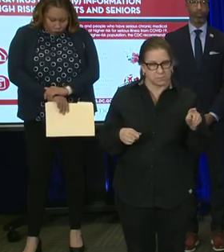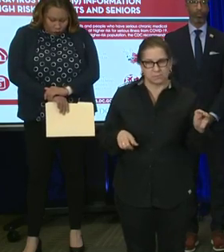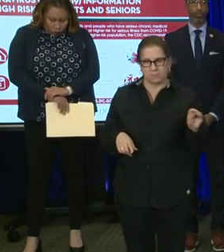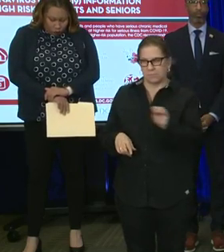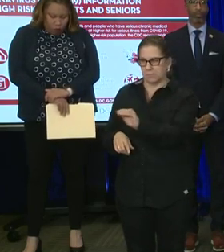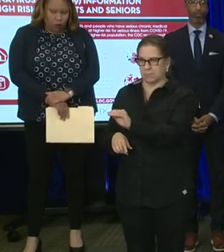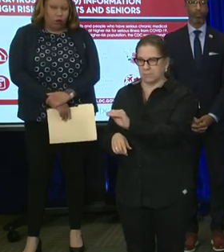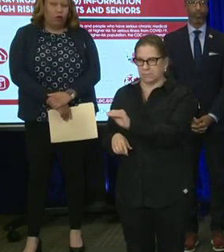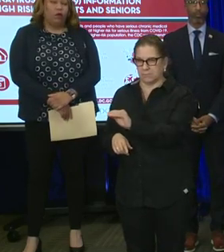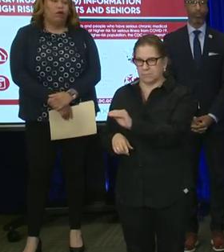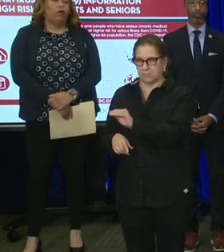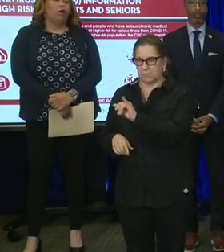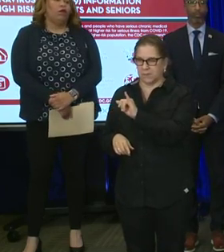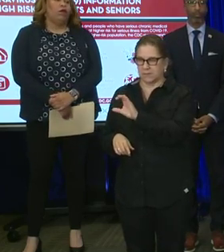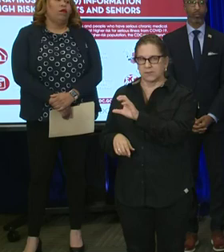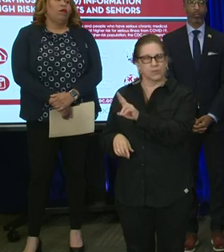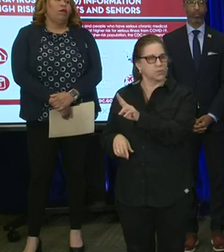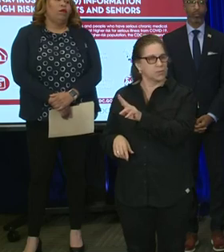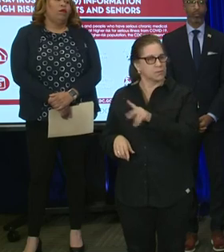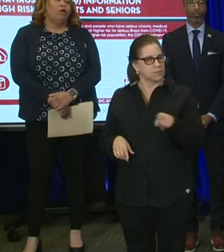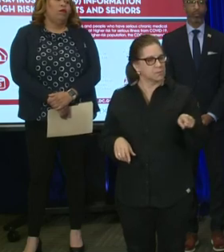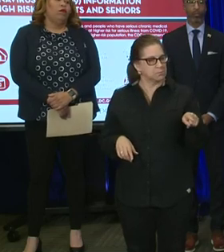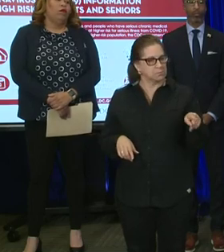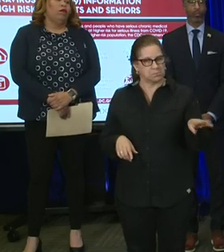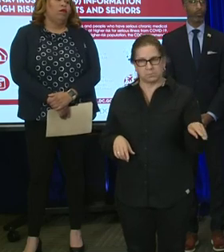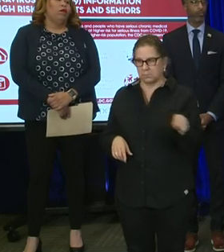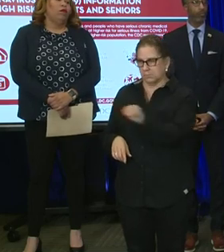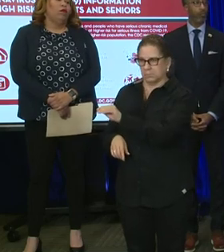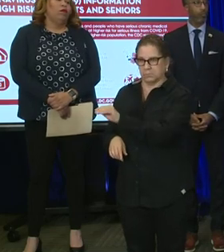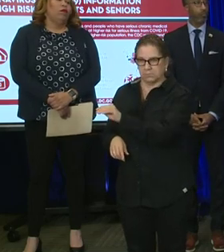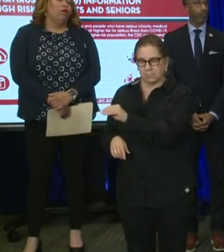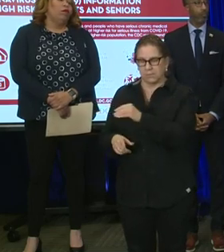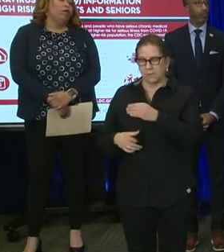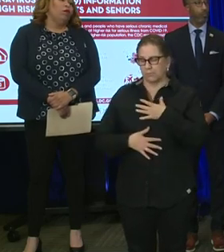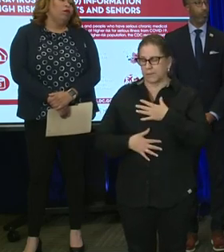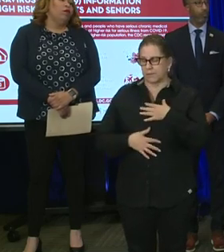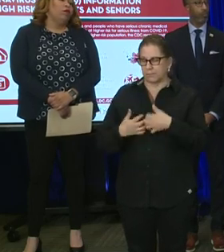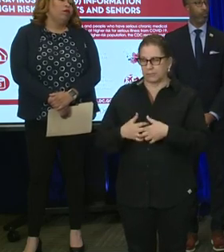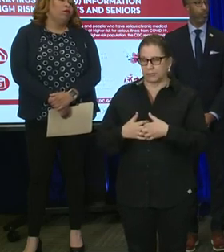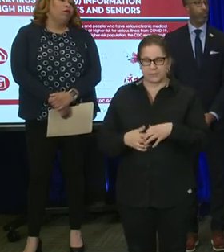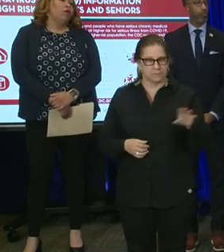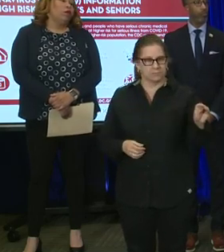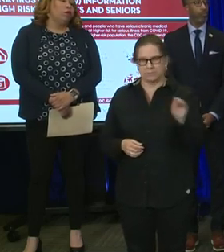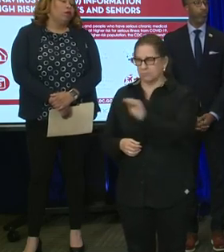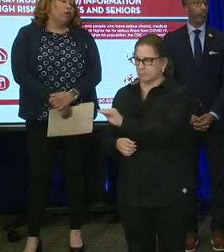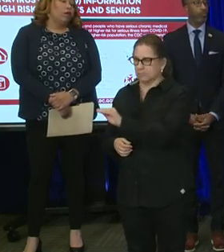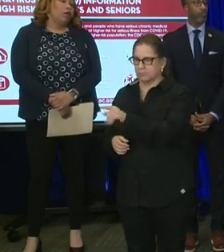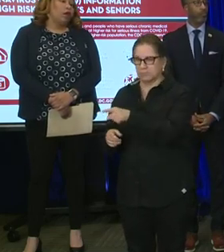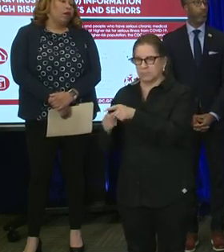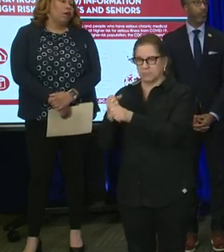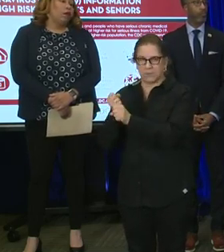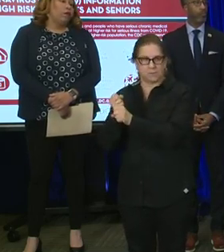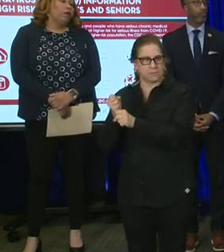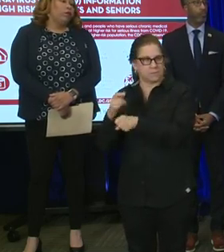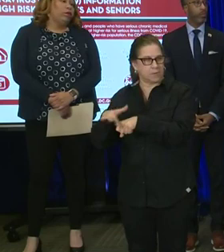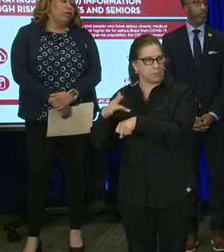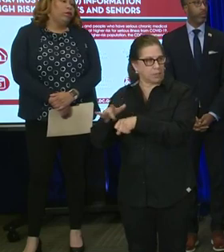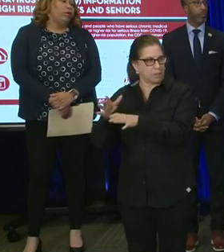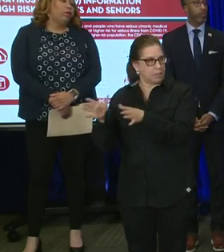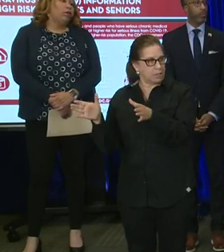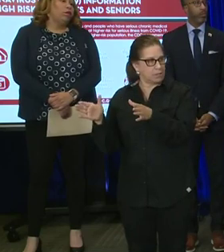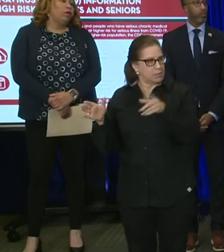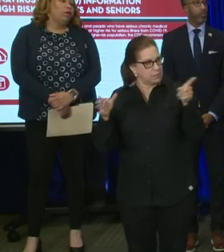become intensive care beds or ventilator assistance beds. Can you help us just understand and kind of put in context, in a